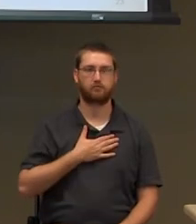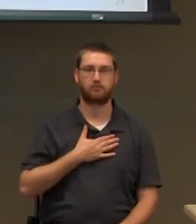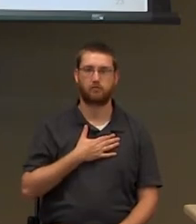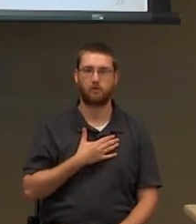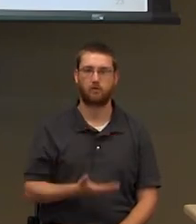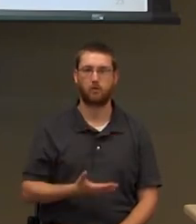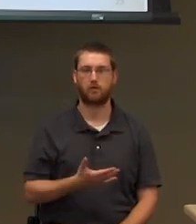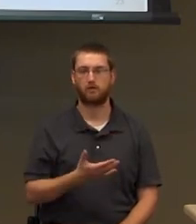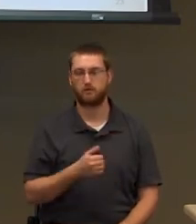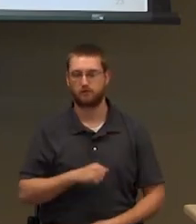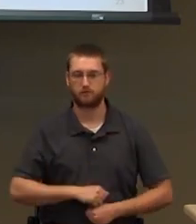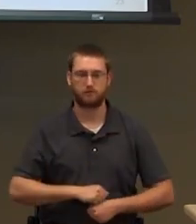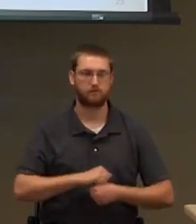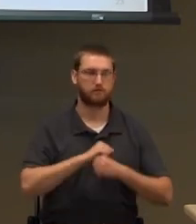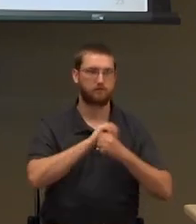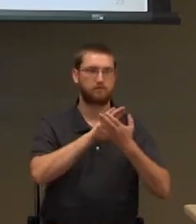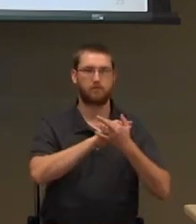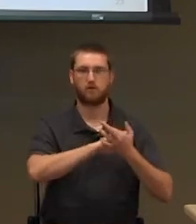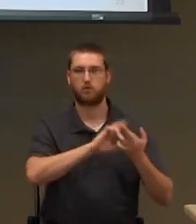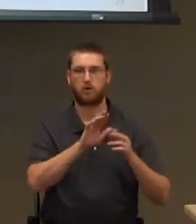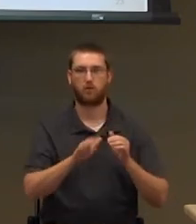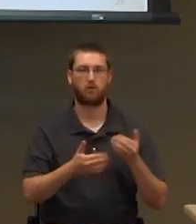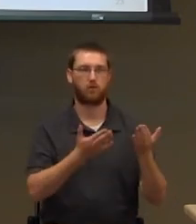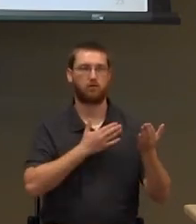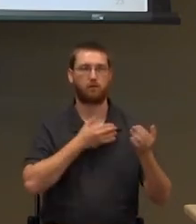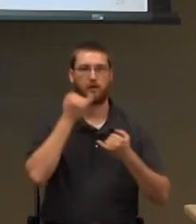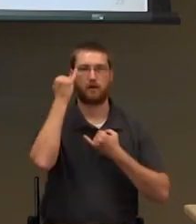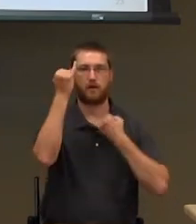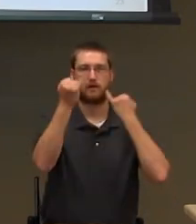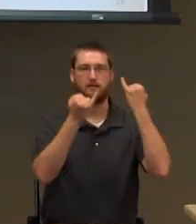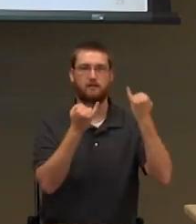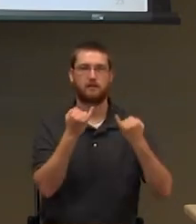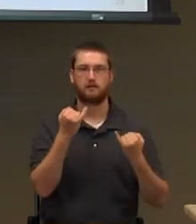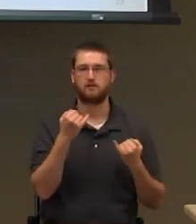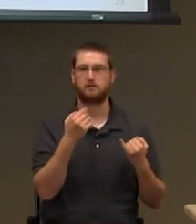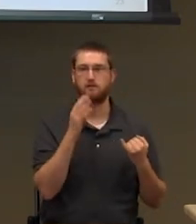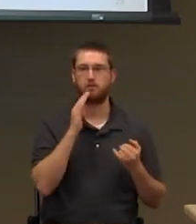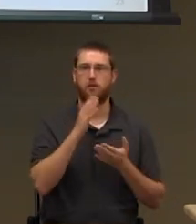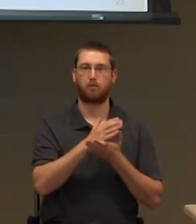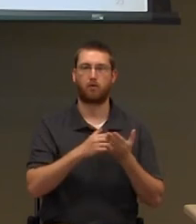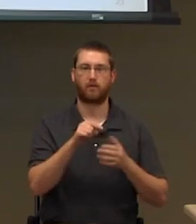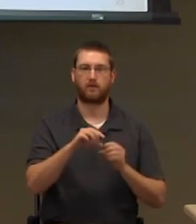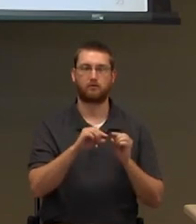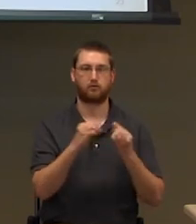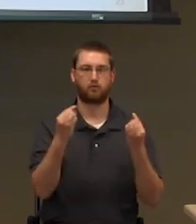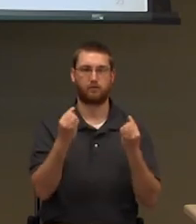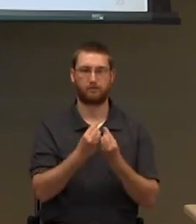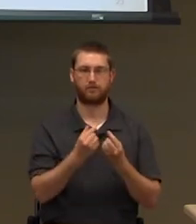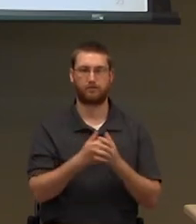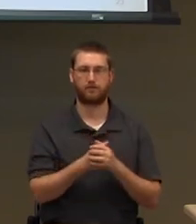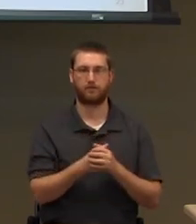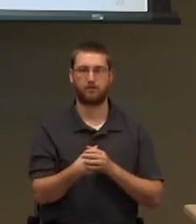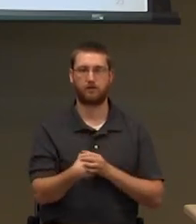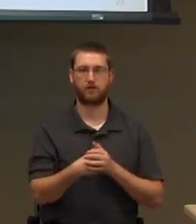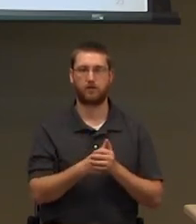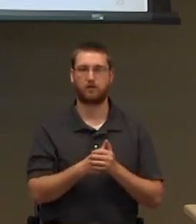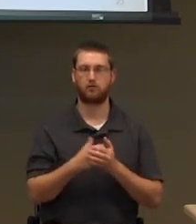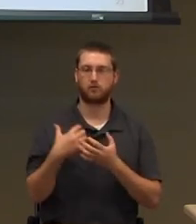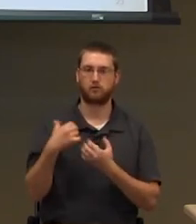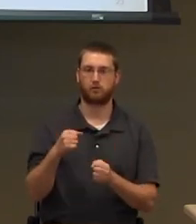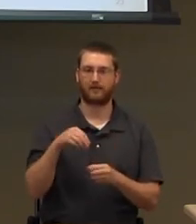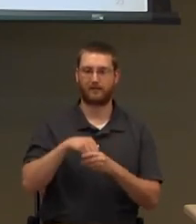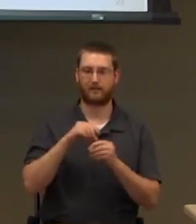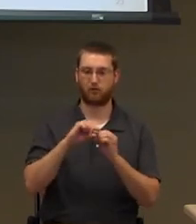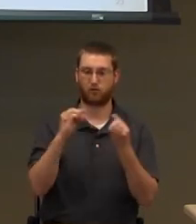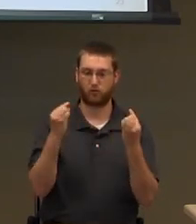you know, to step up and offer that with the idea that it's they'll be part of this group and there's strength in the group